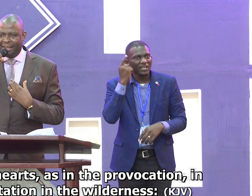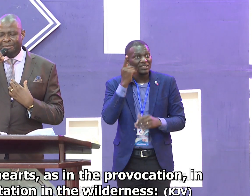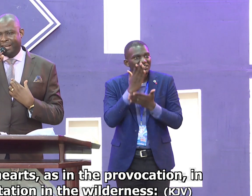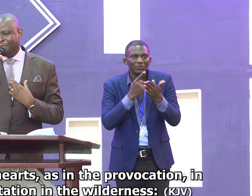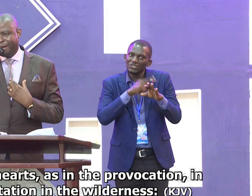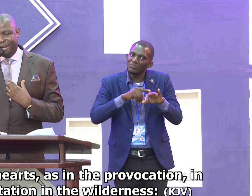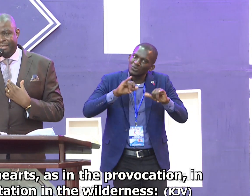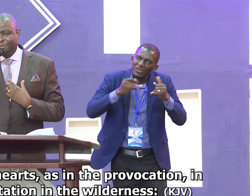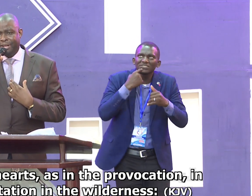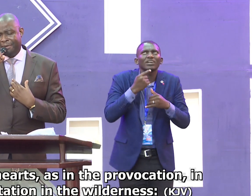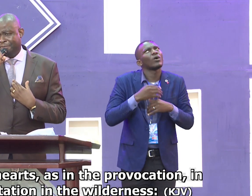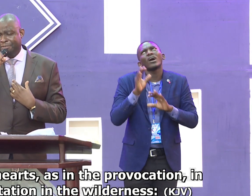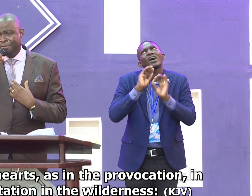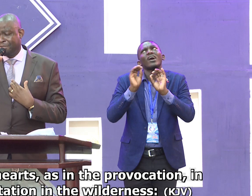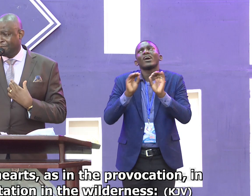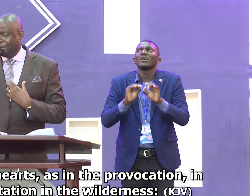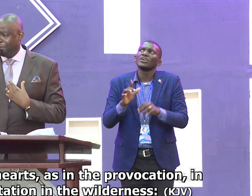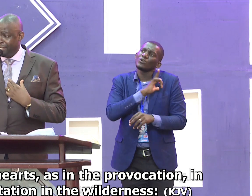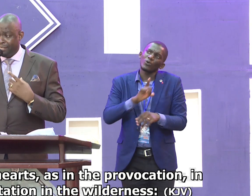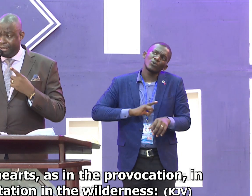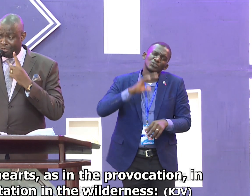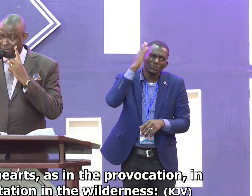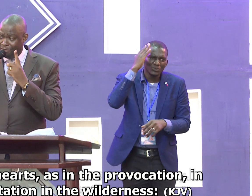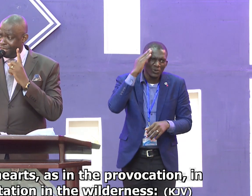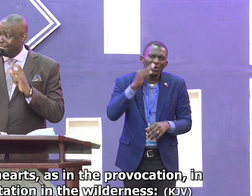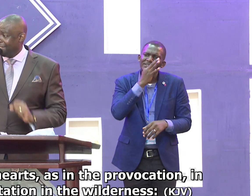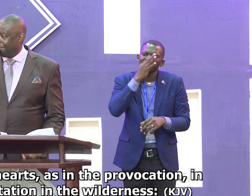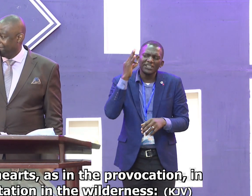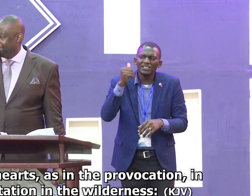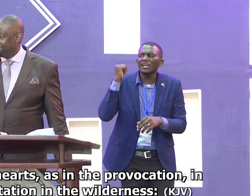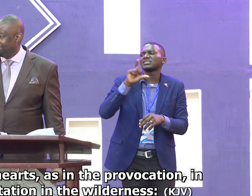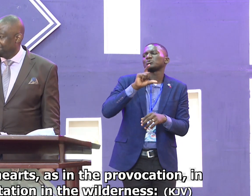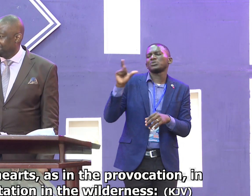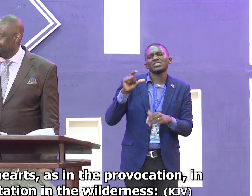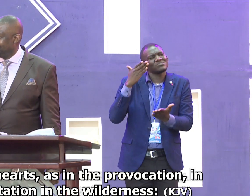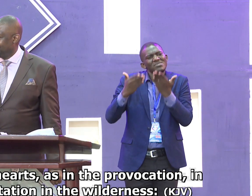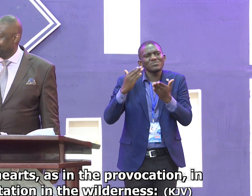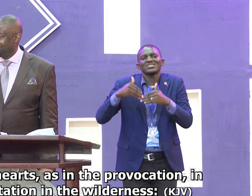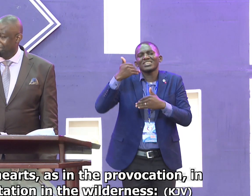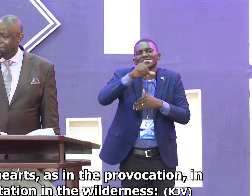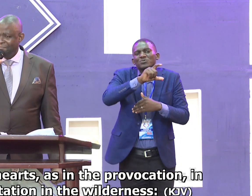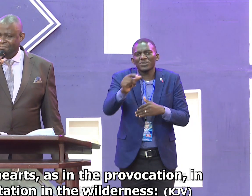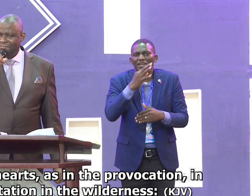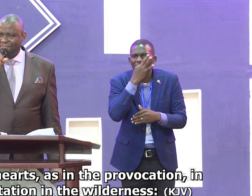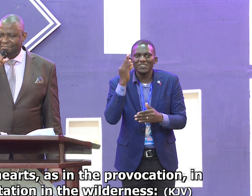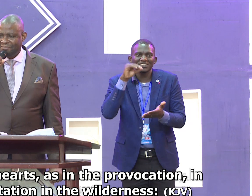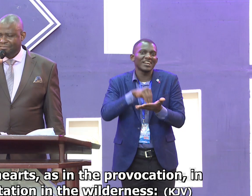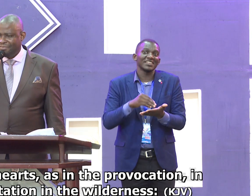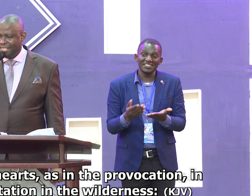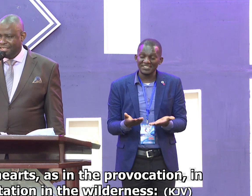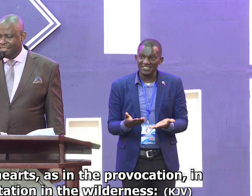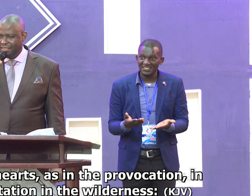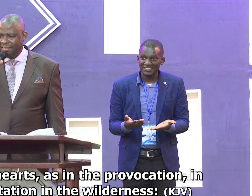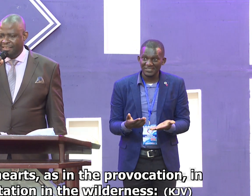Olunopalapala nyano ga Mukama kati olaba ebintu by'okusiba ebiwakiri nja kusiba wiiki ejja. And then you start to argue around and say, Lord,